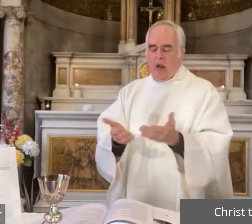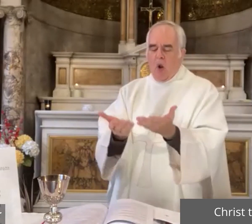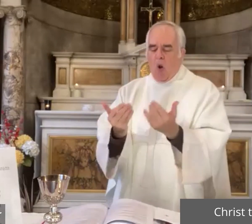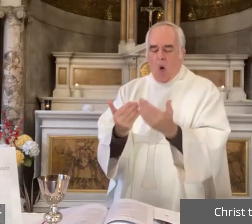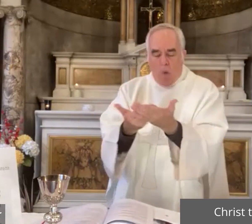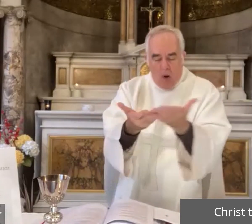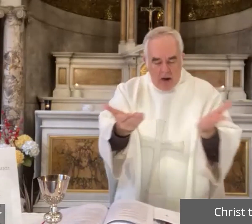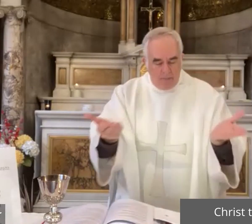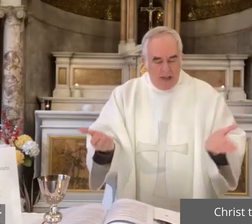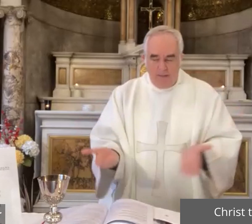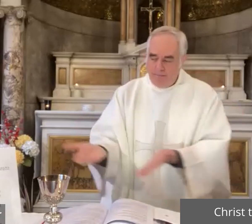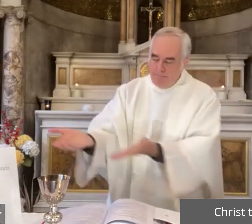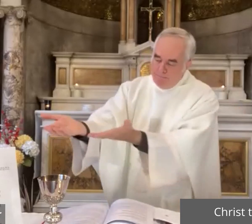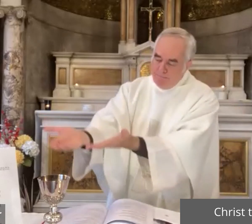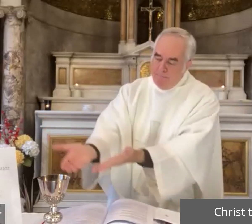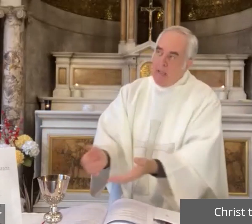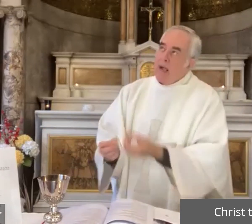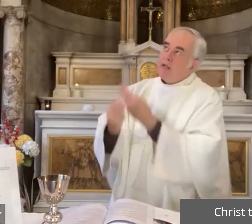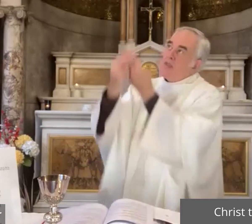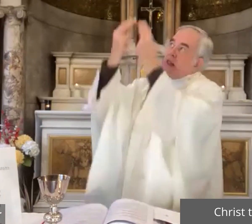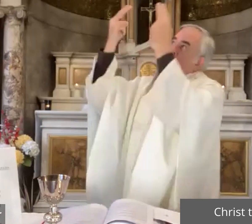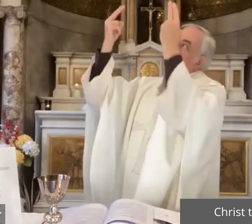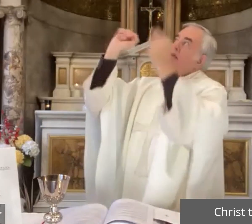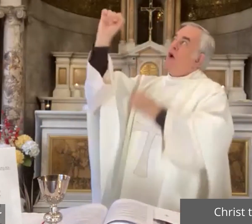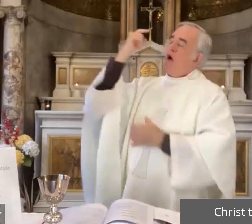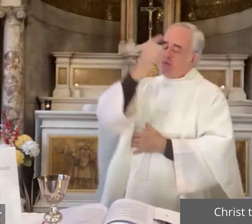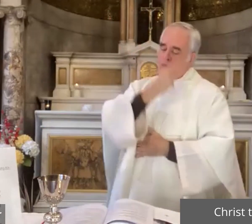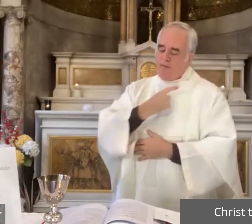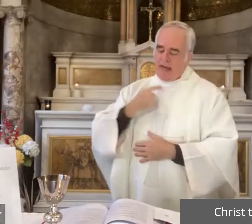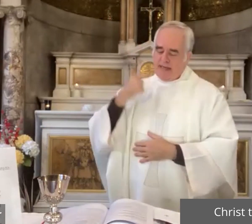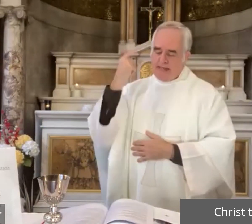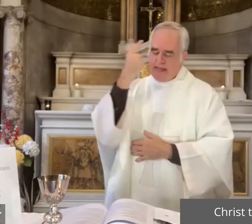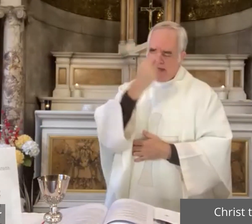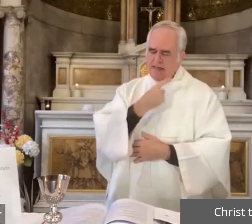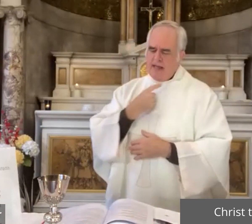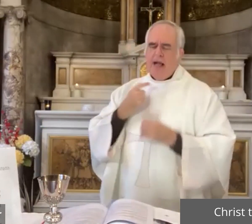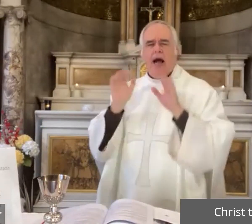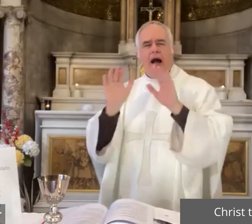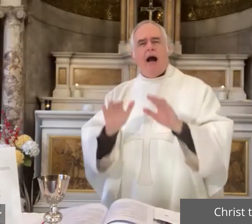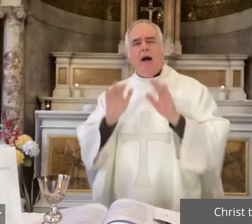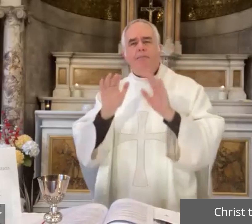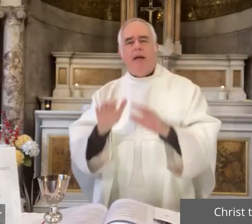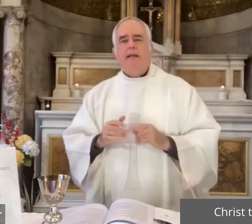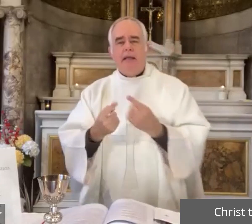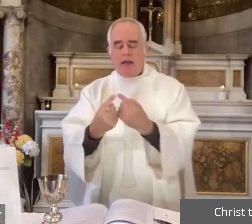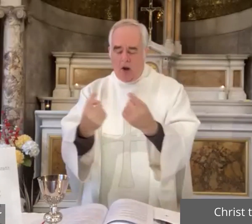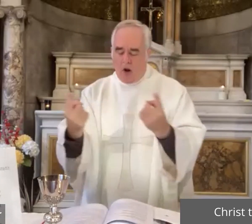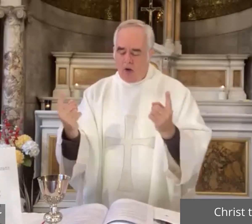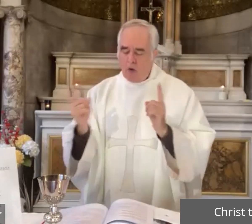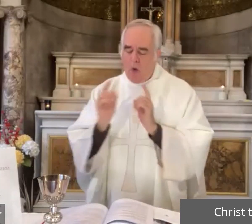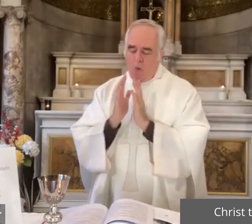mercy. Welcome them into the light of your face. Have